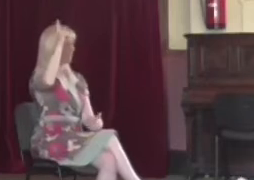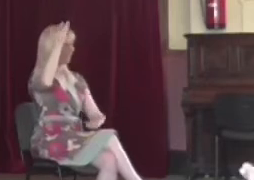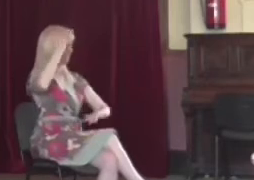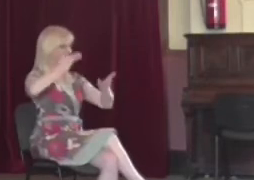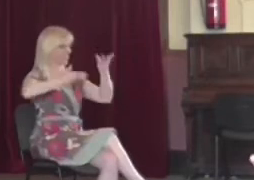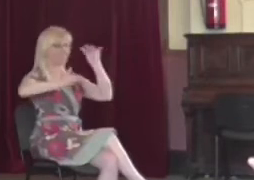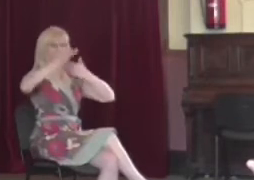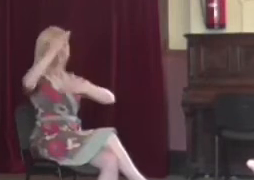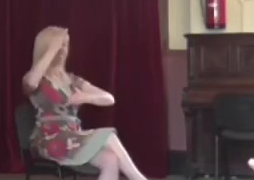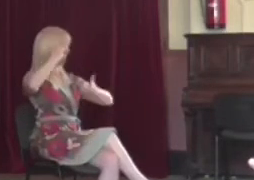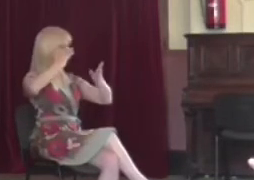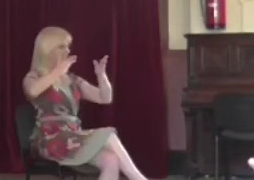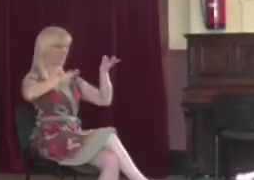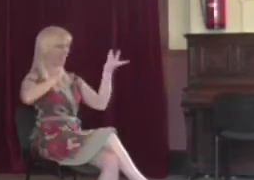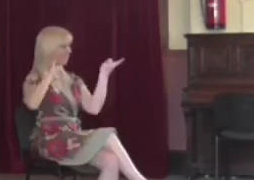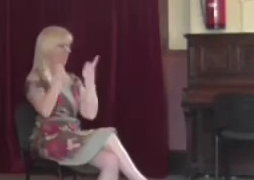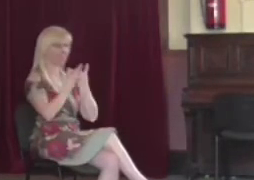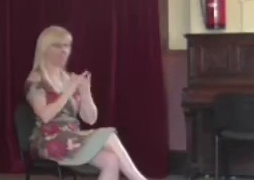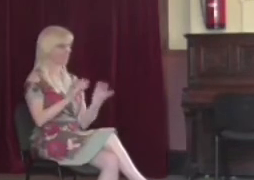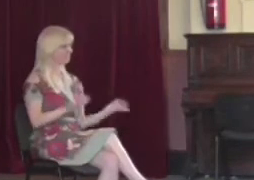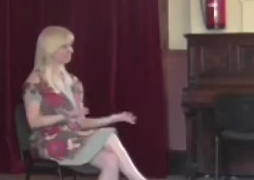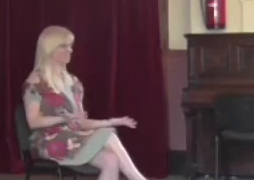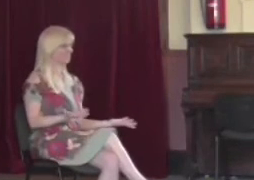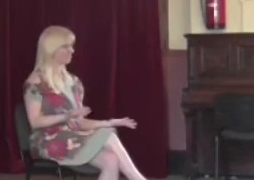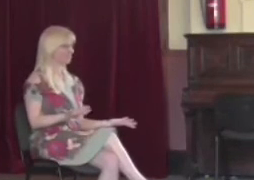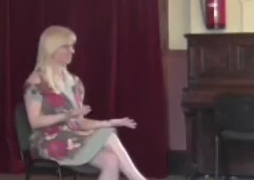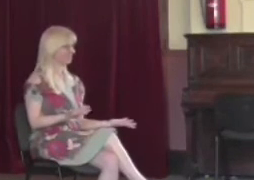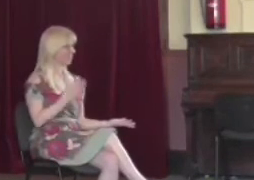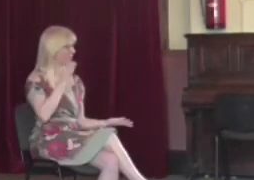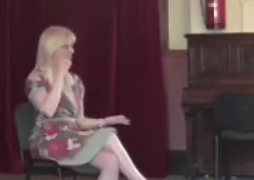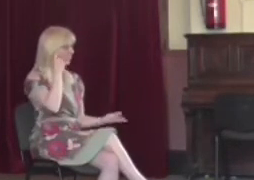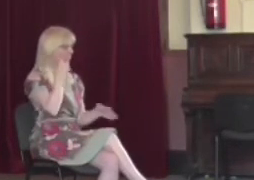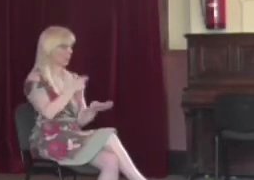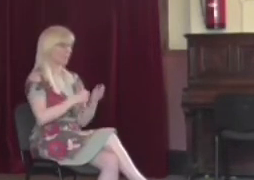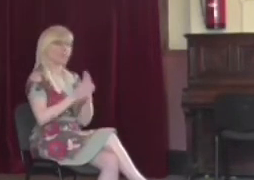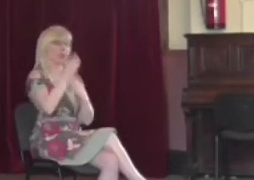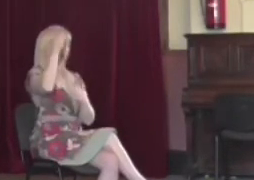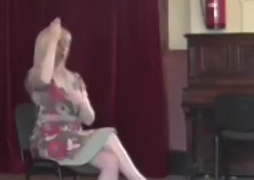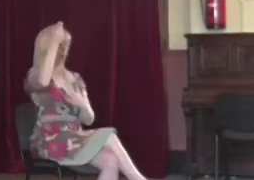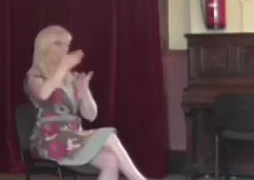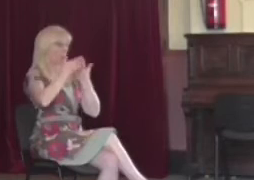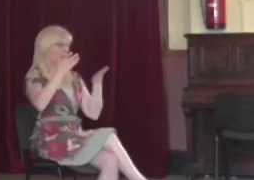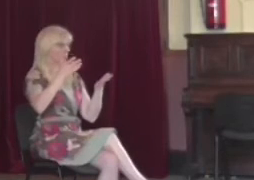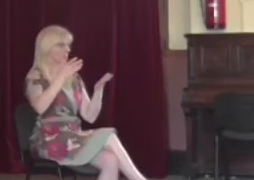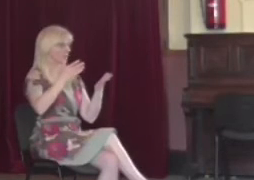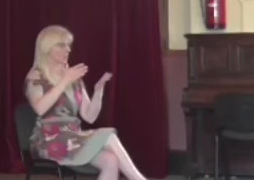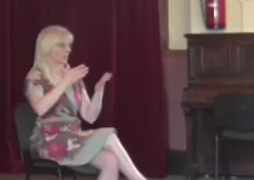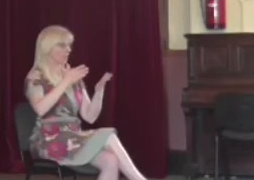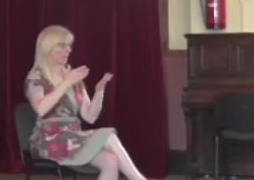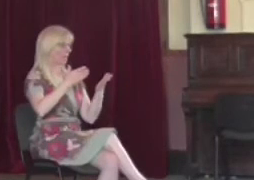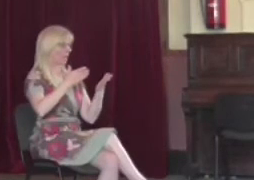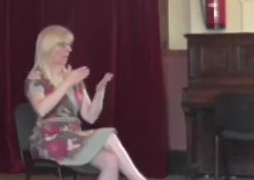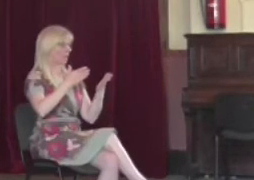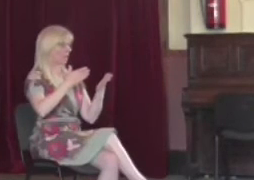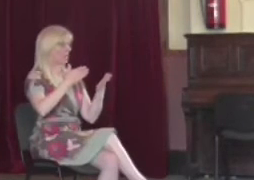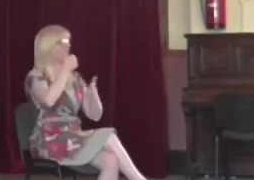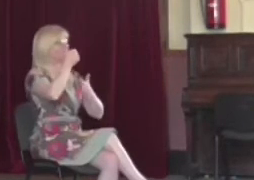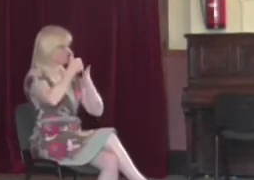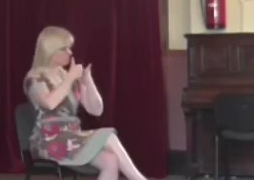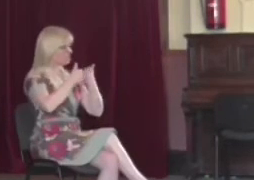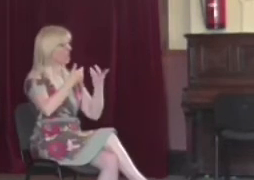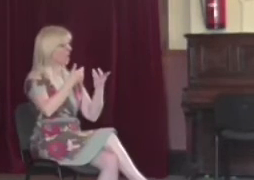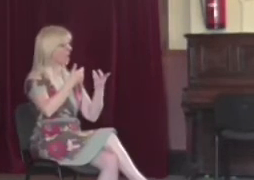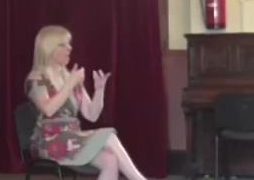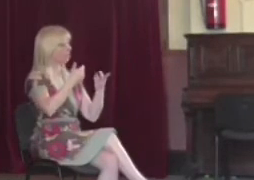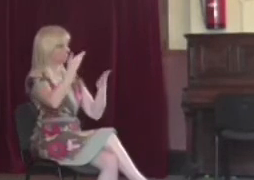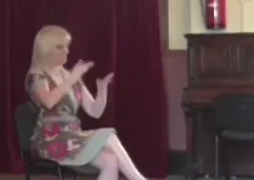study, I've had a few people who've said, it's not for me. That's fair enough. That's fine. That are you Bible bashers. This is a Catholic school, that's